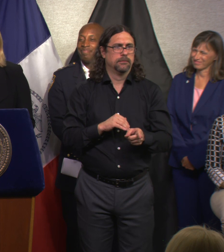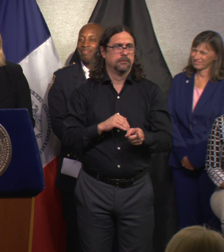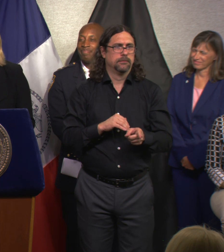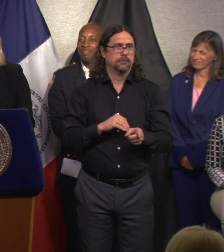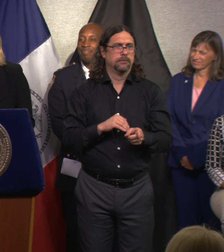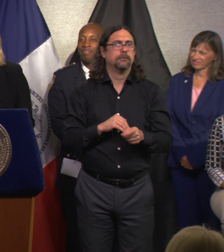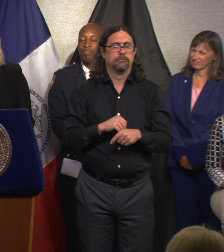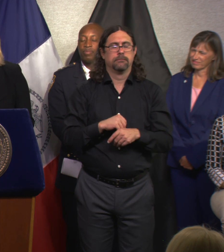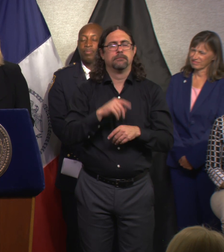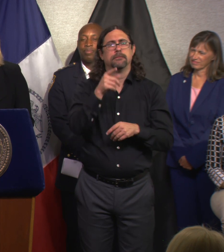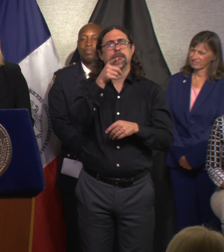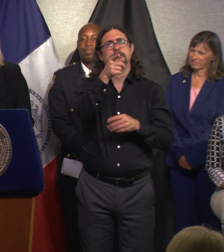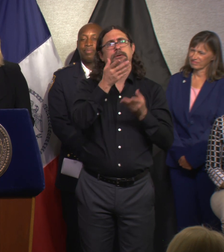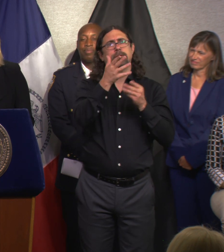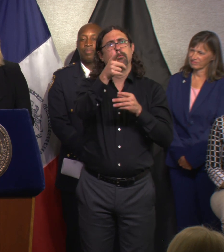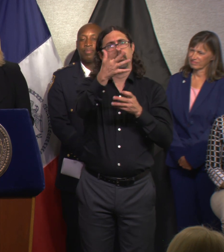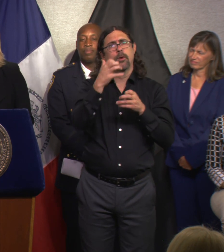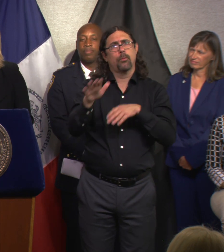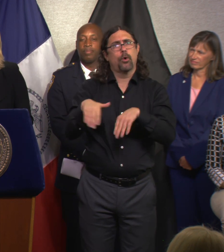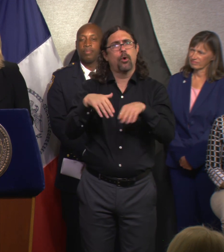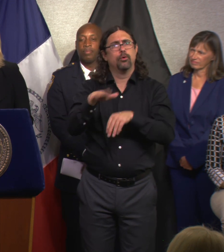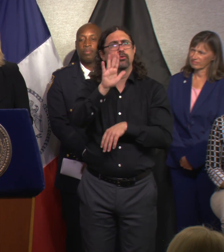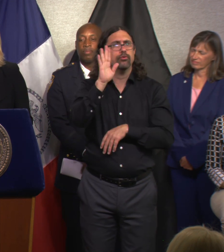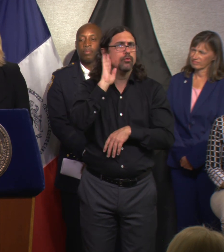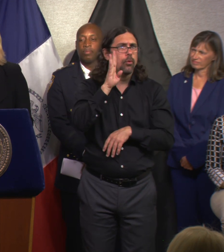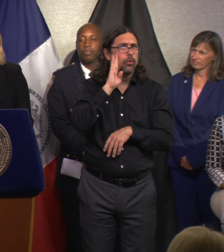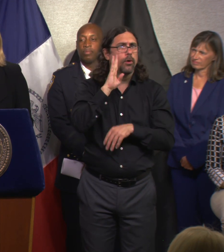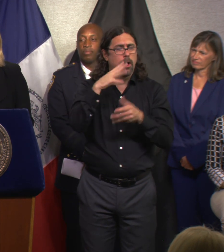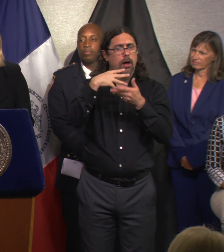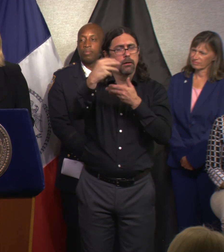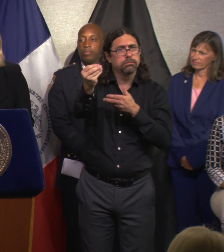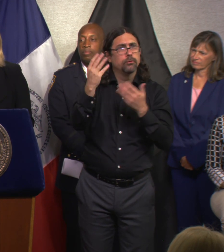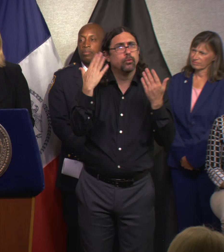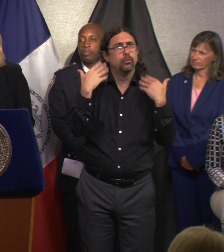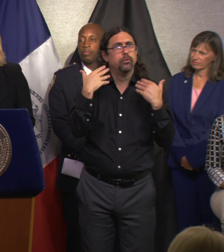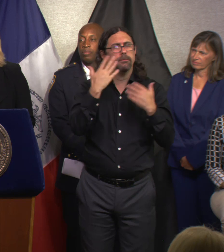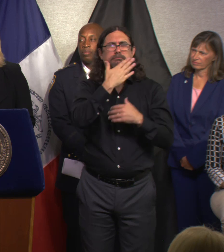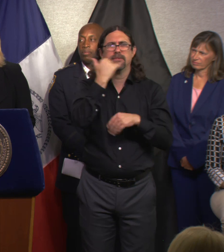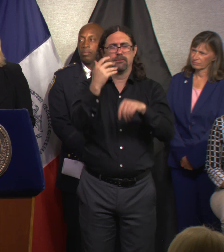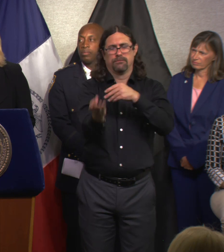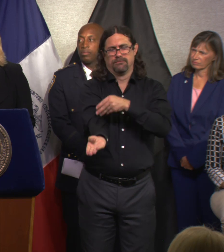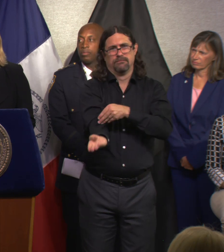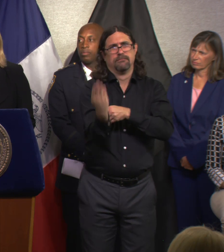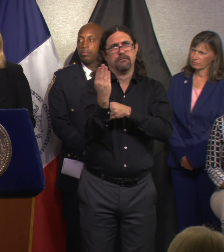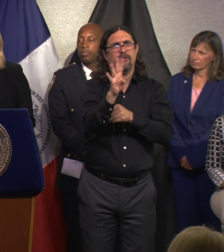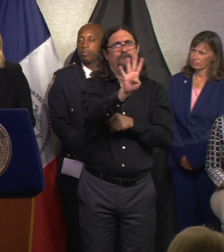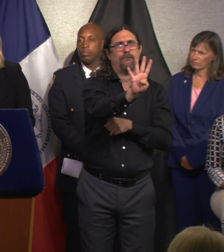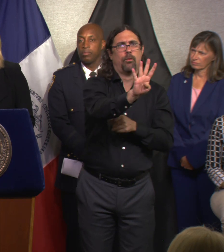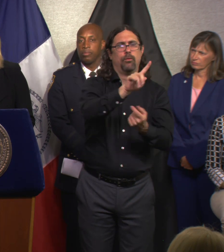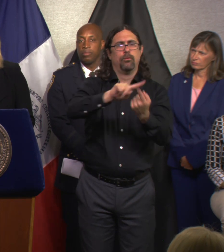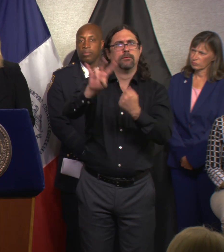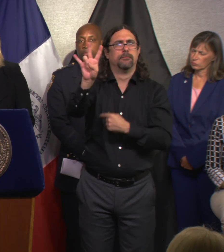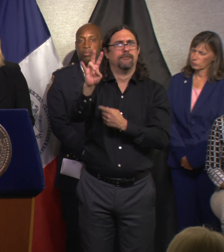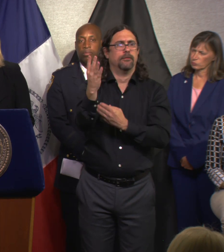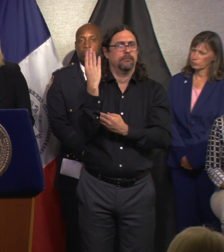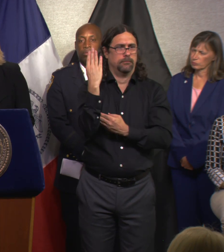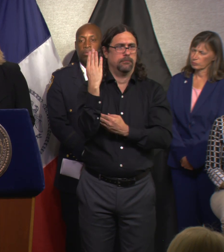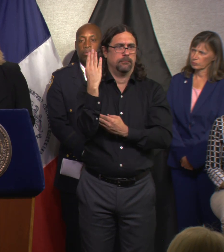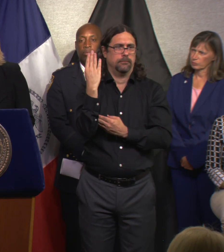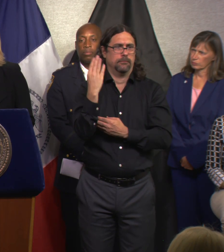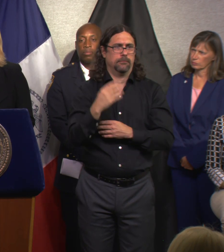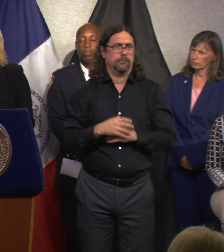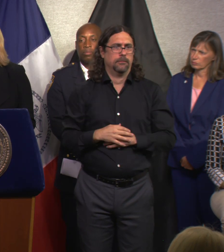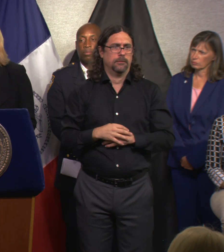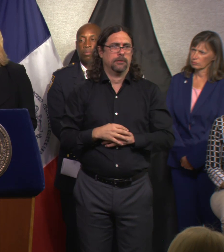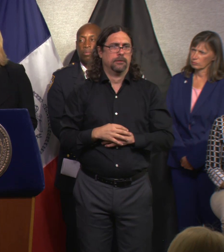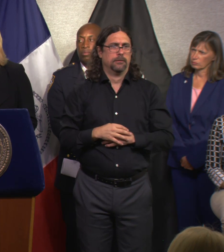the anticipated heat. And also continue to be mindful of your furry friends. They can dehydrate quickly and during this extreme